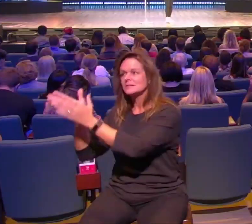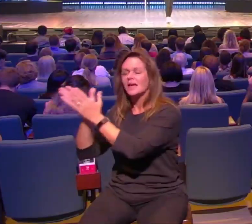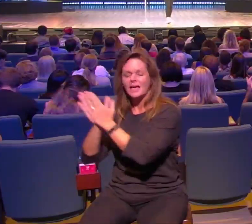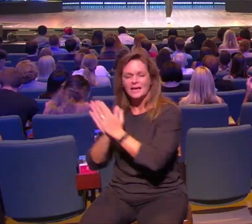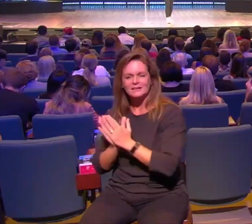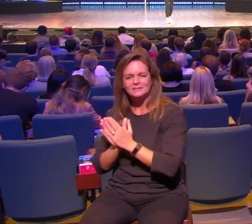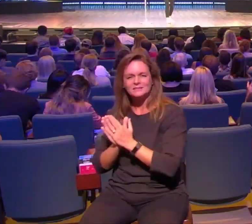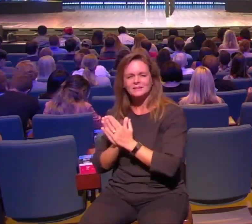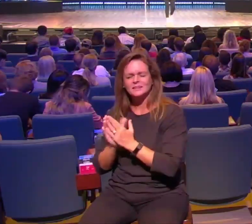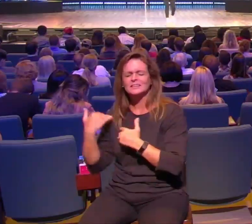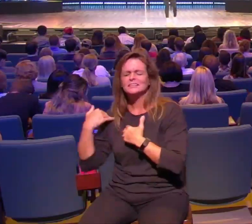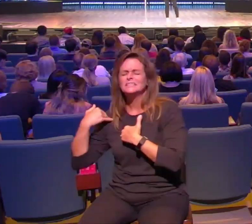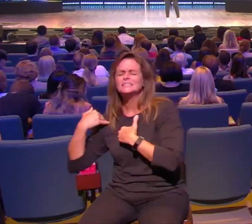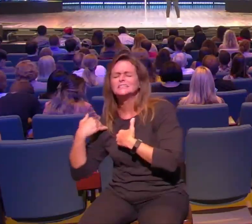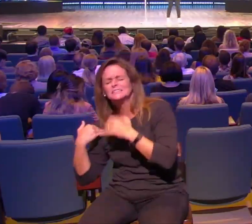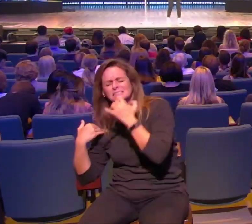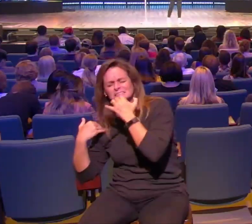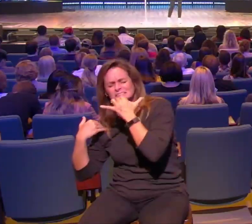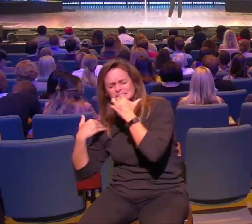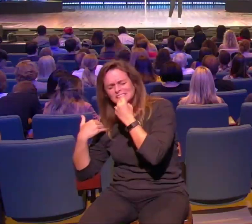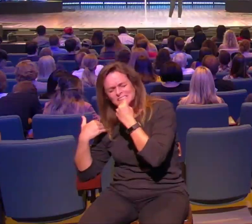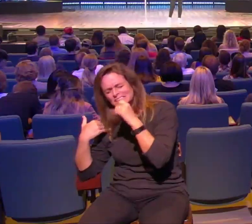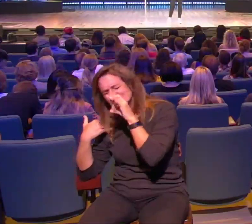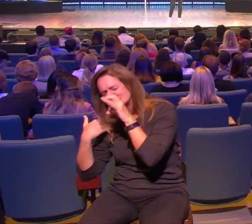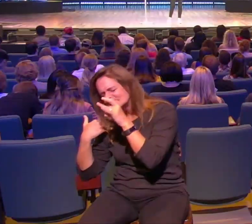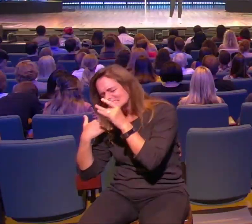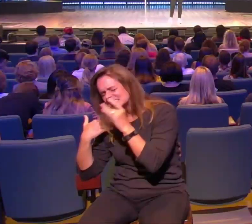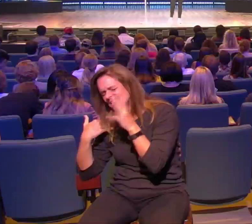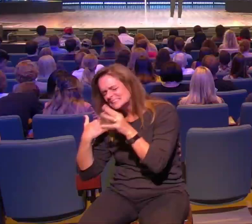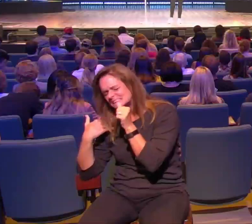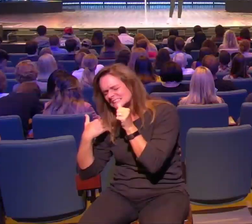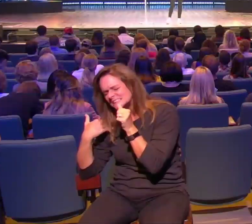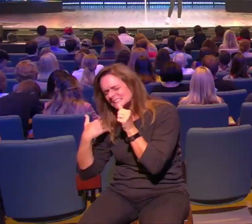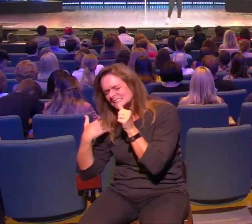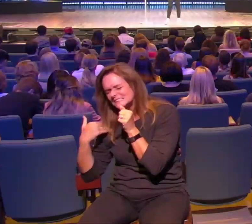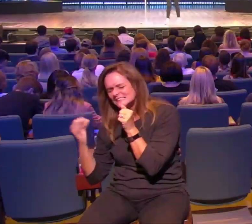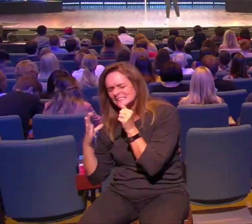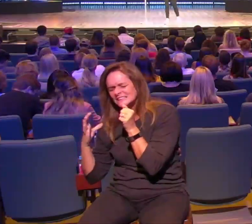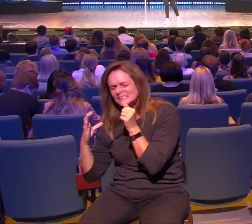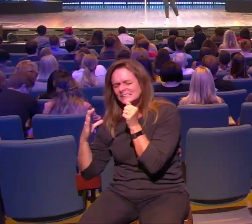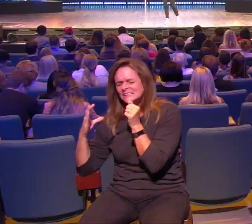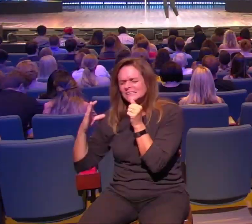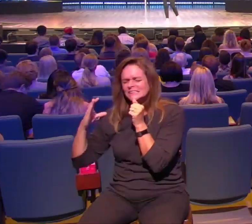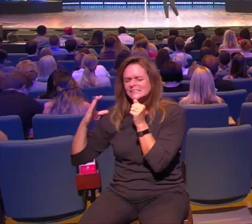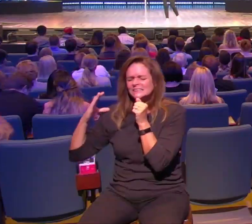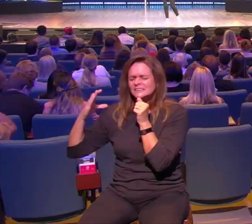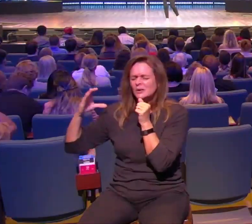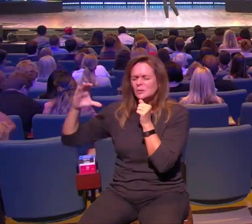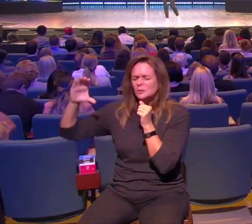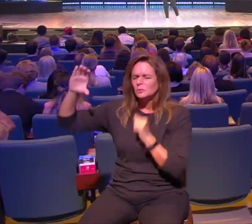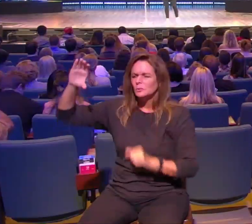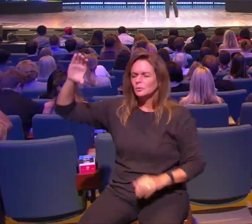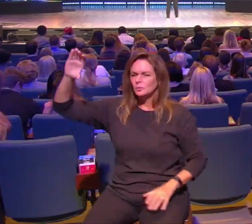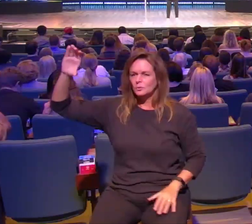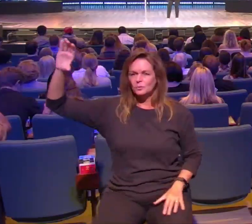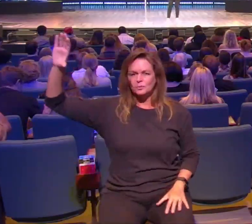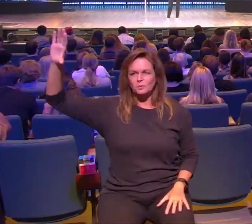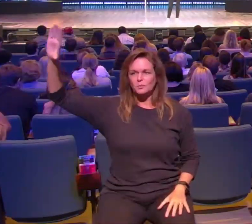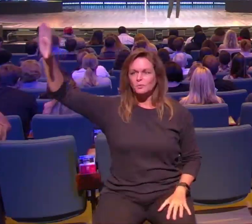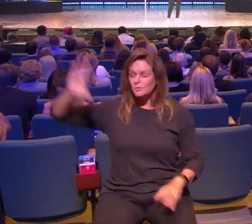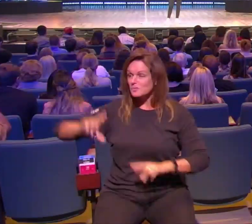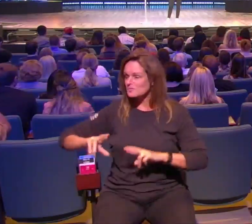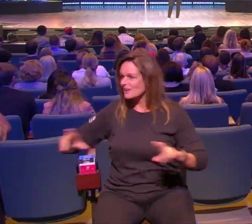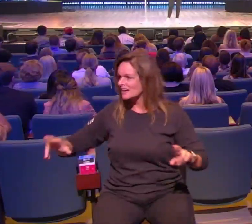go of some bitterness that's been hanging on. Maybe so you just want to be able to step into the new season God has for you. I don't